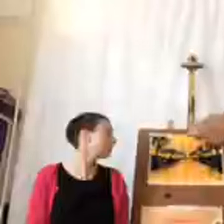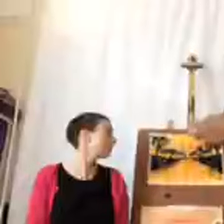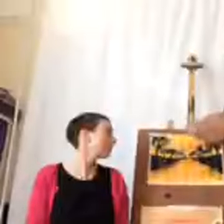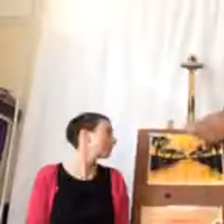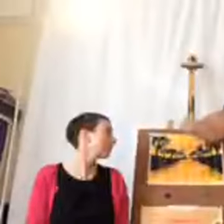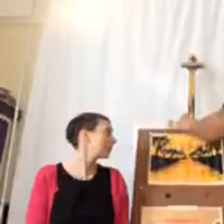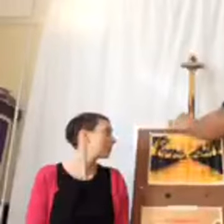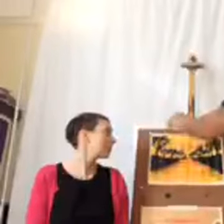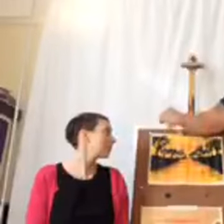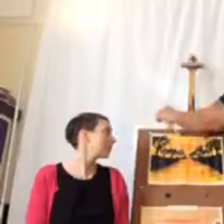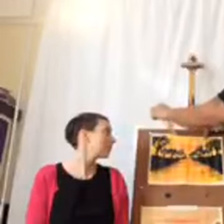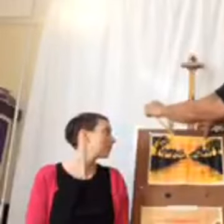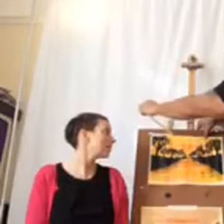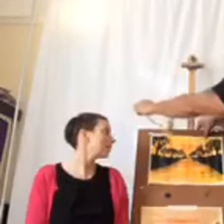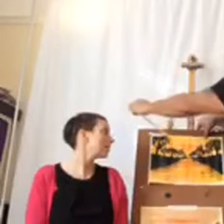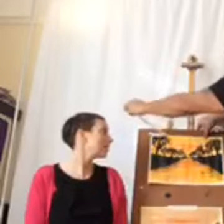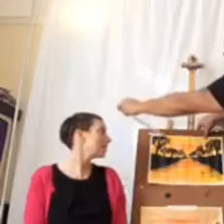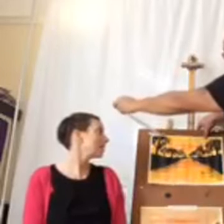So.